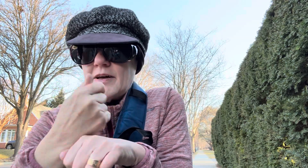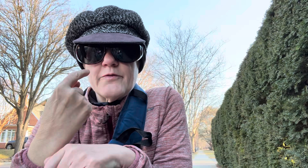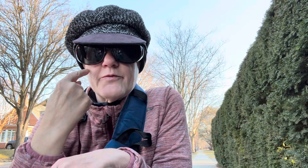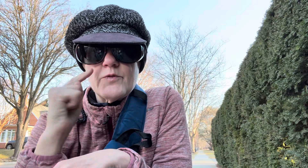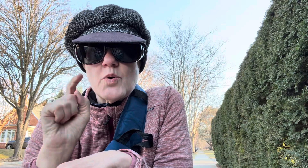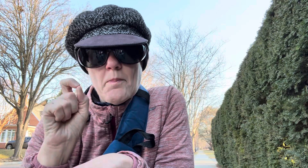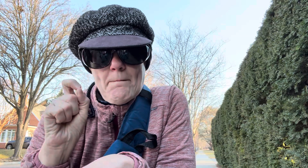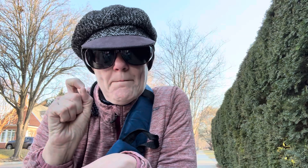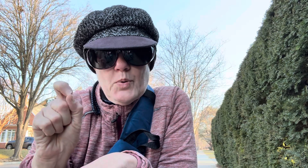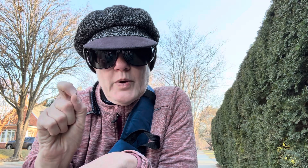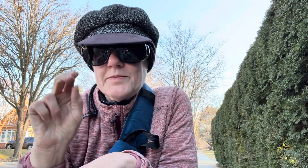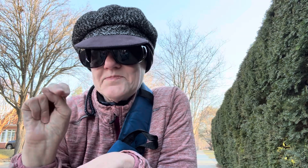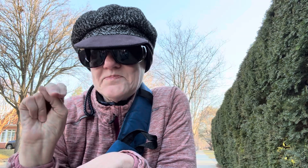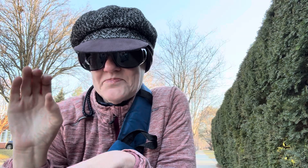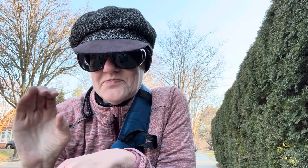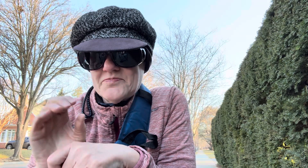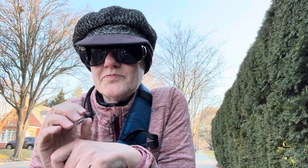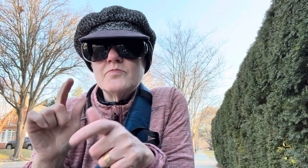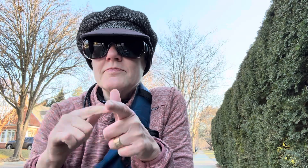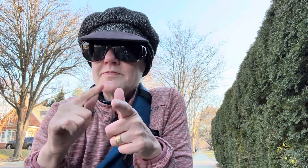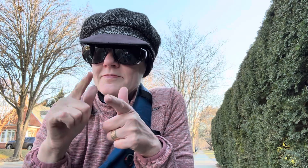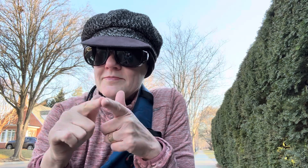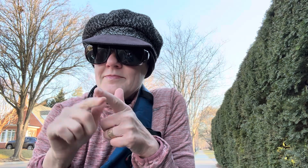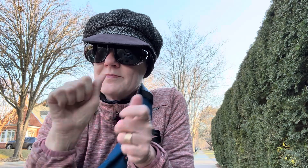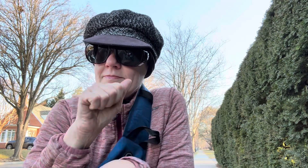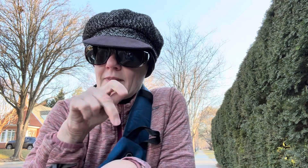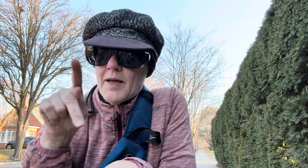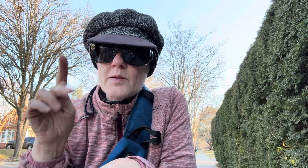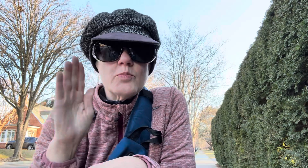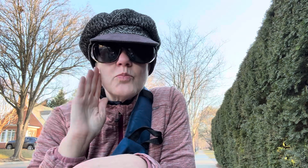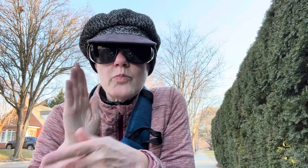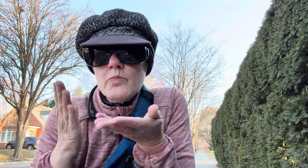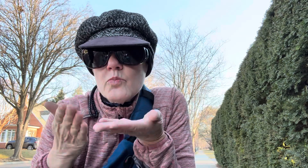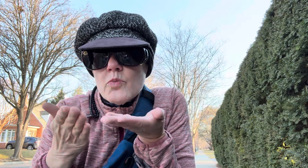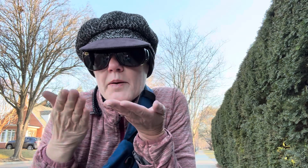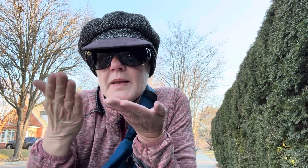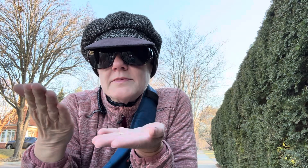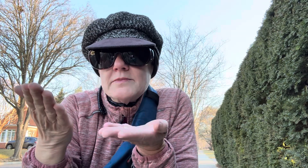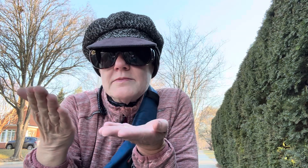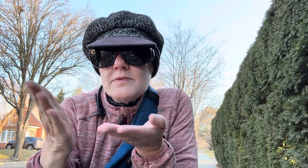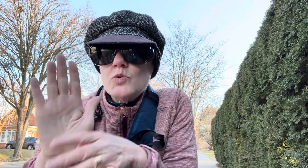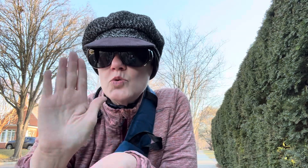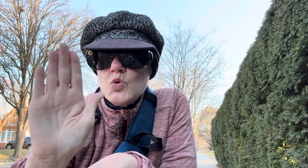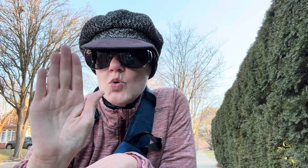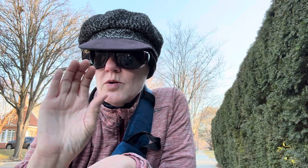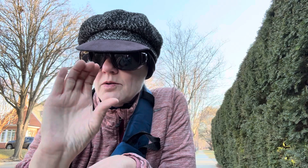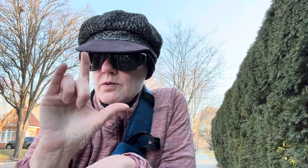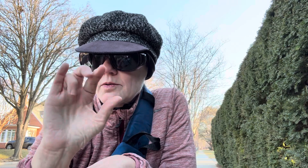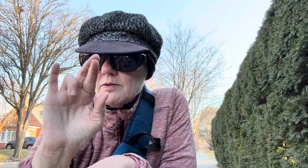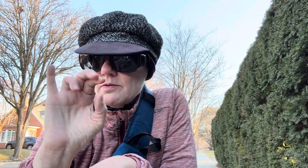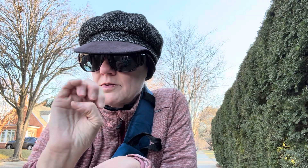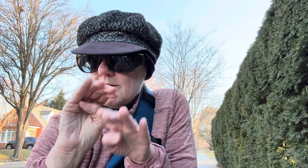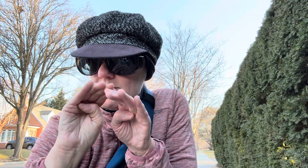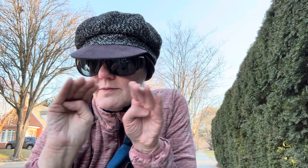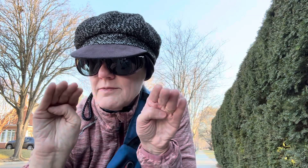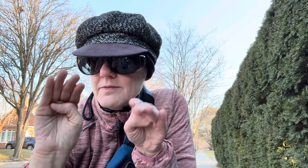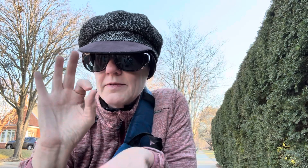want to track point net carbs. Then the app is going to recommend your calorie